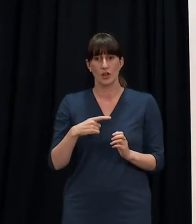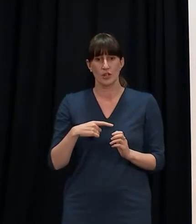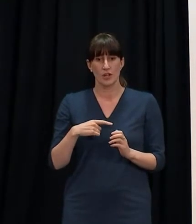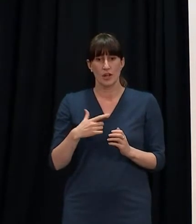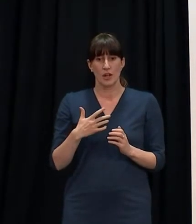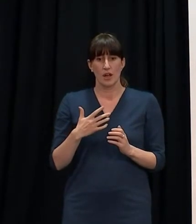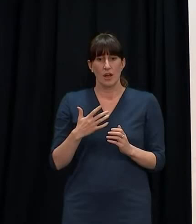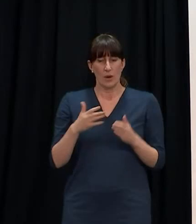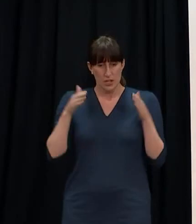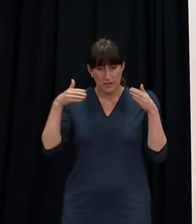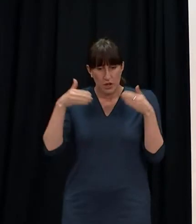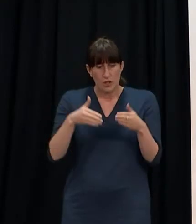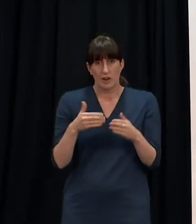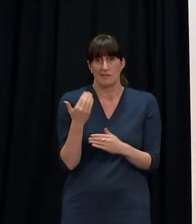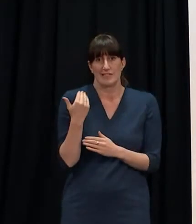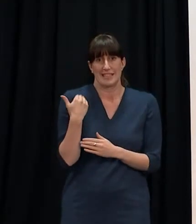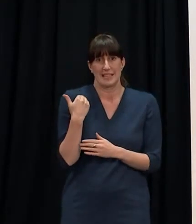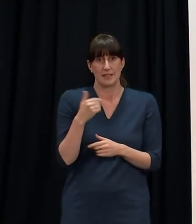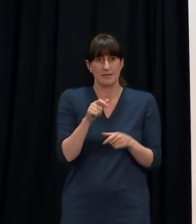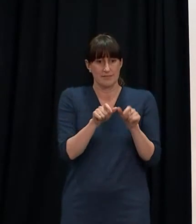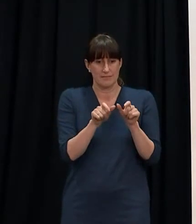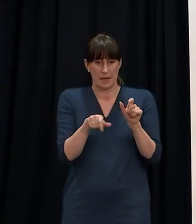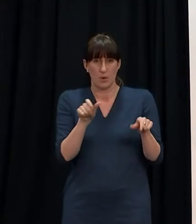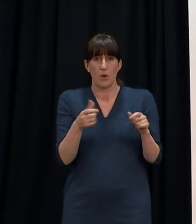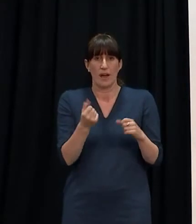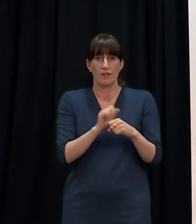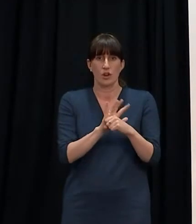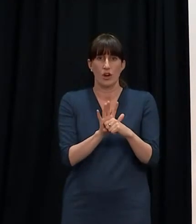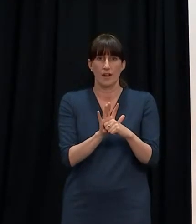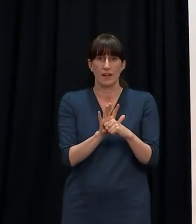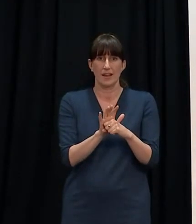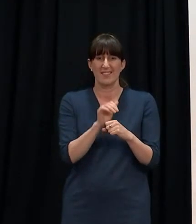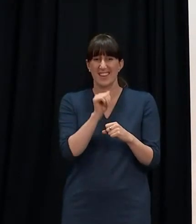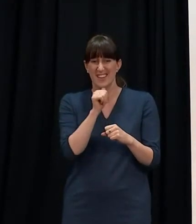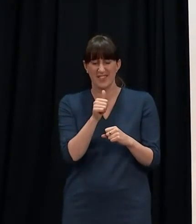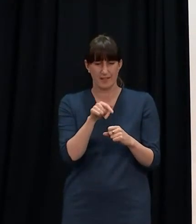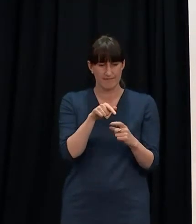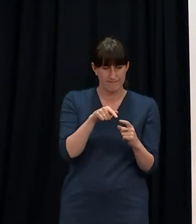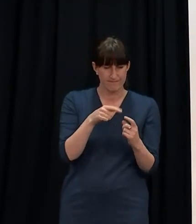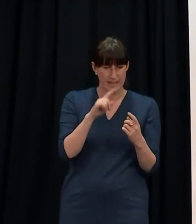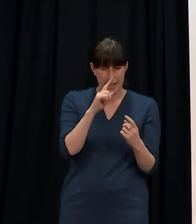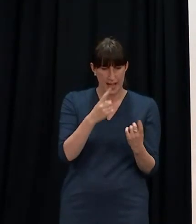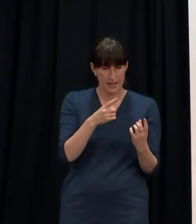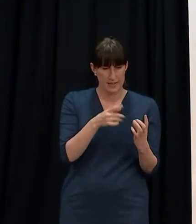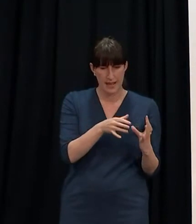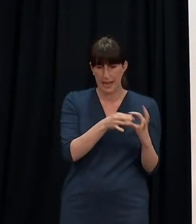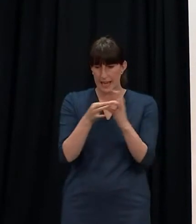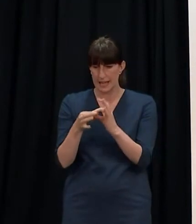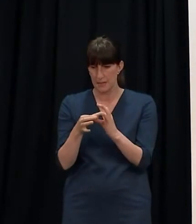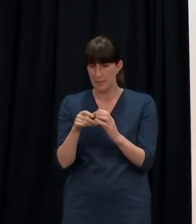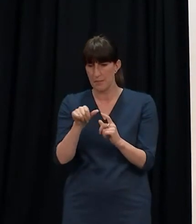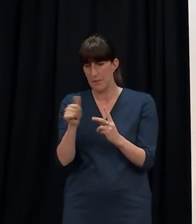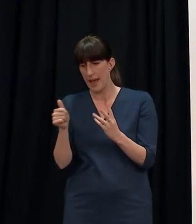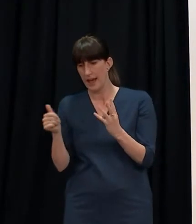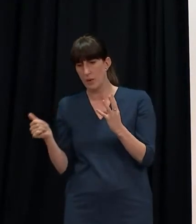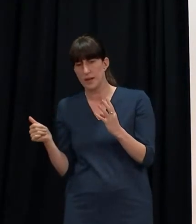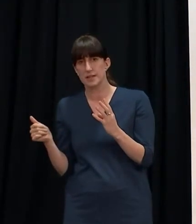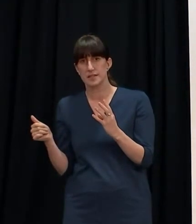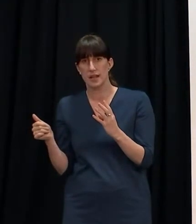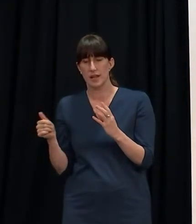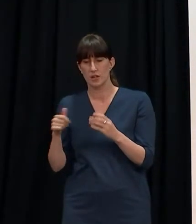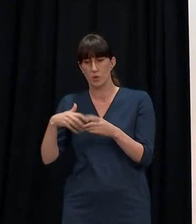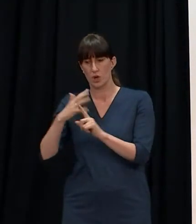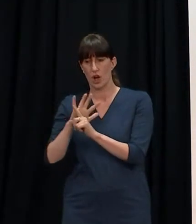and even if we are unable to link them back specifically to an earlier case, the key thing we are looking for here is that there is no onward